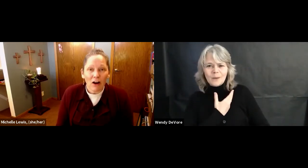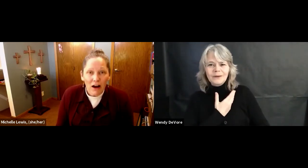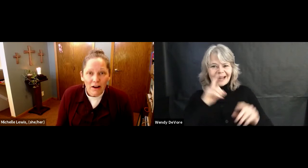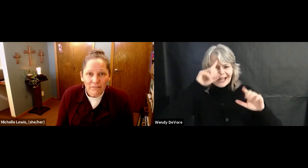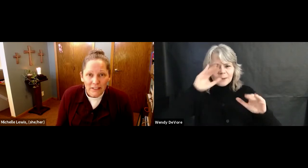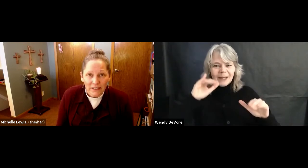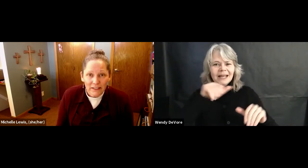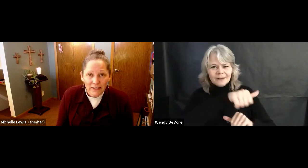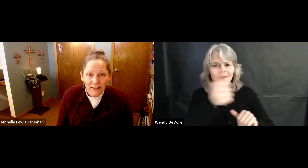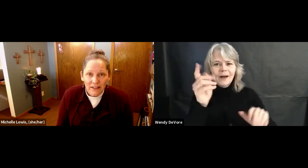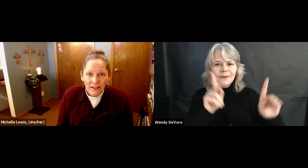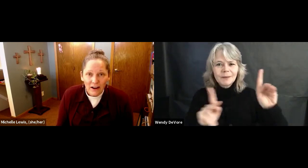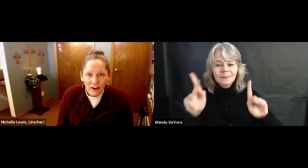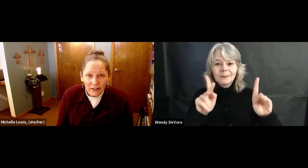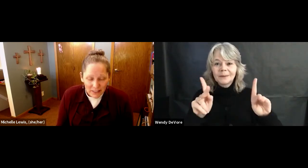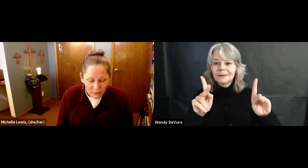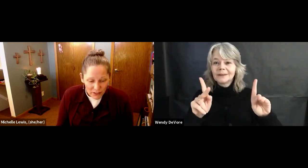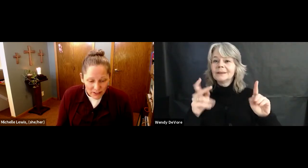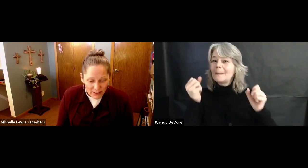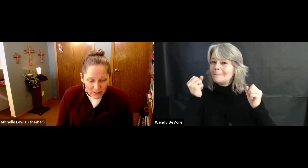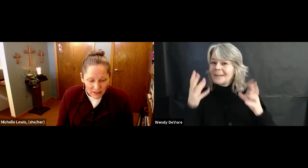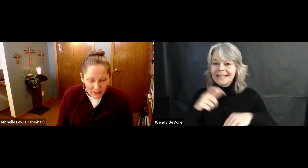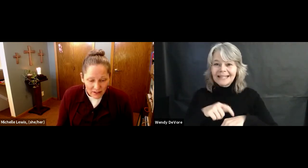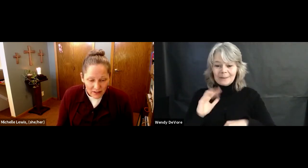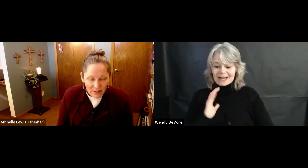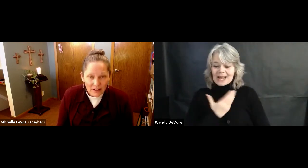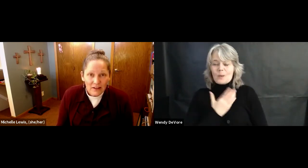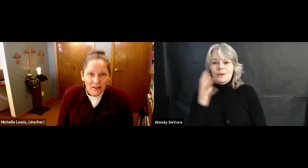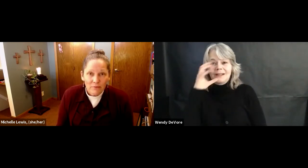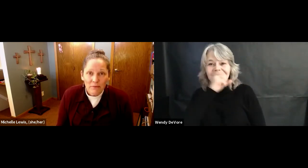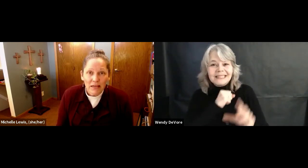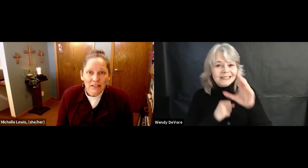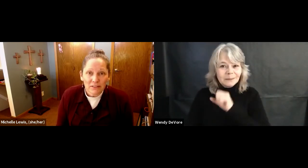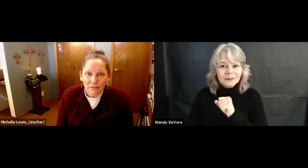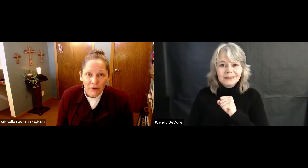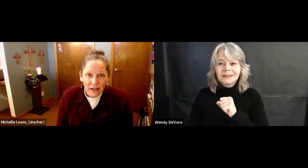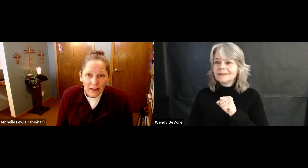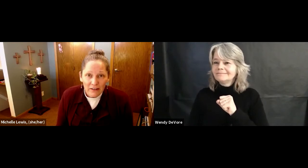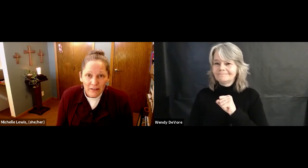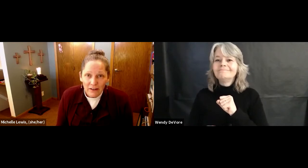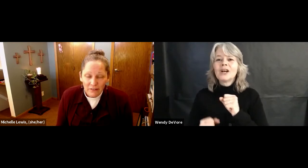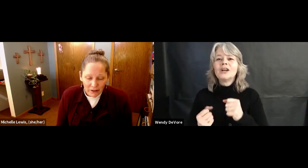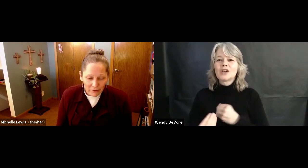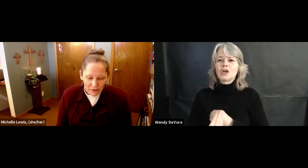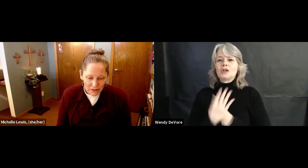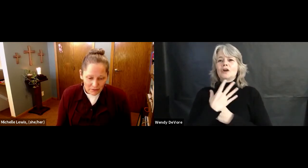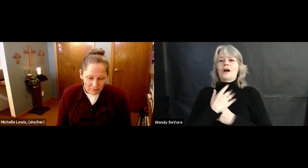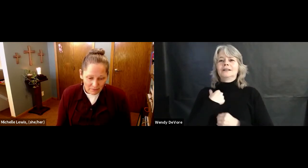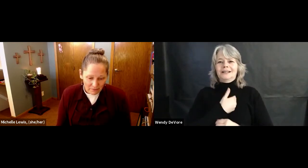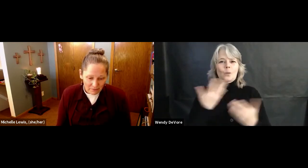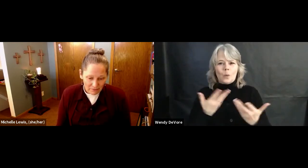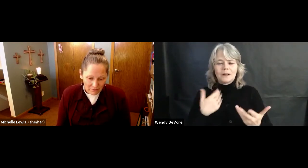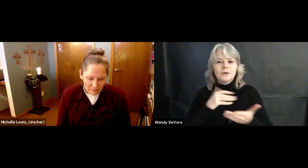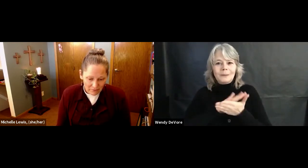Because often our assumptions make us afraid of others.